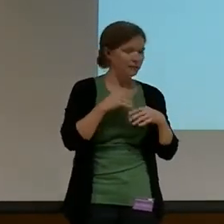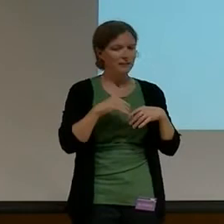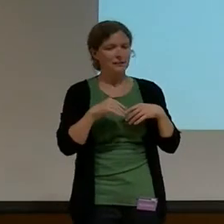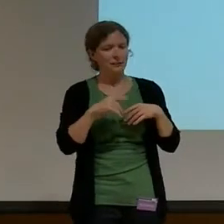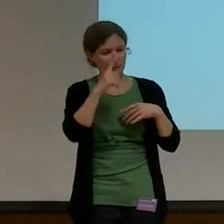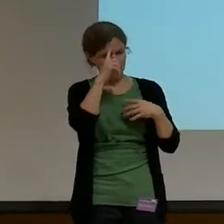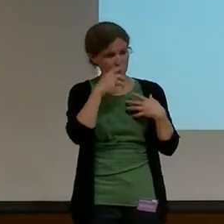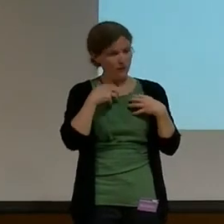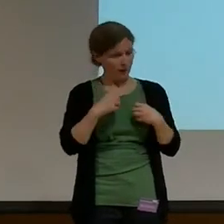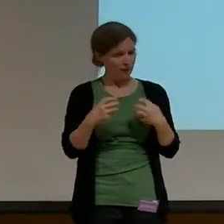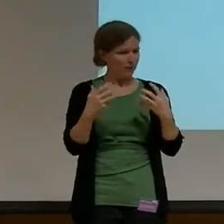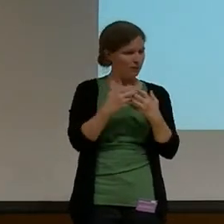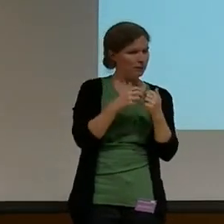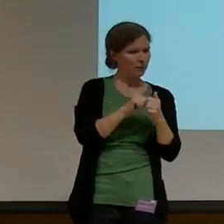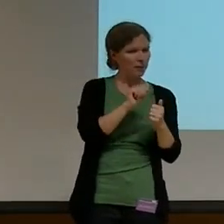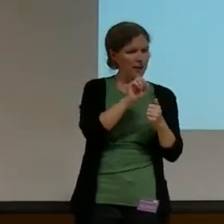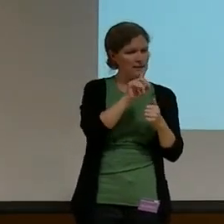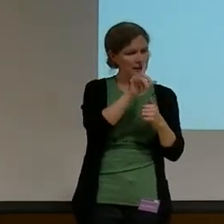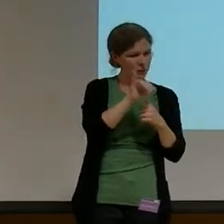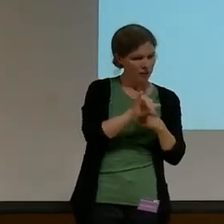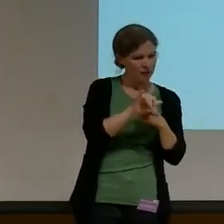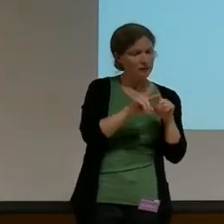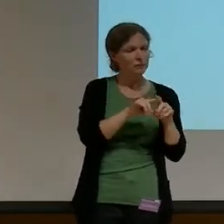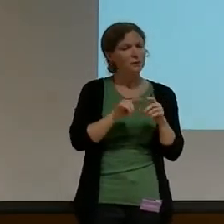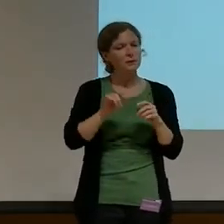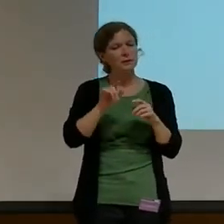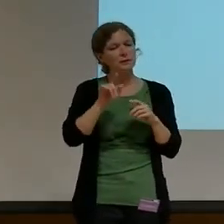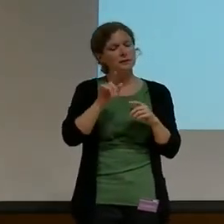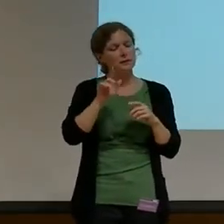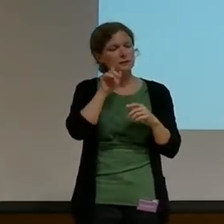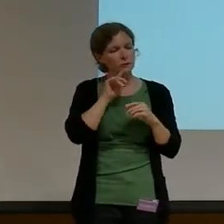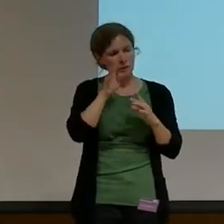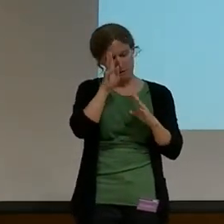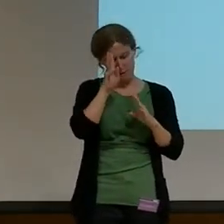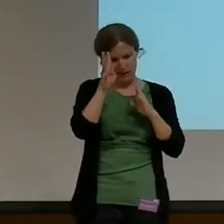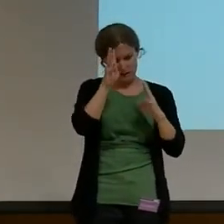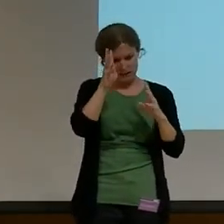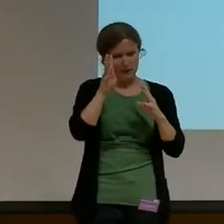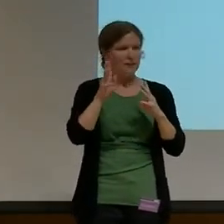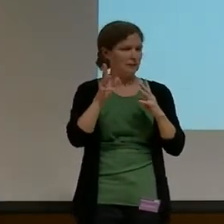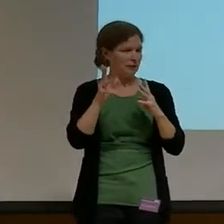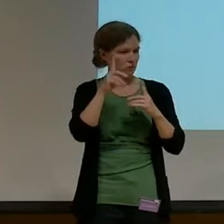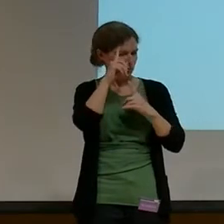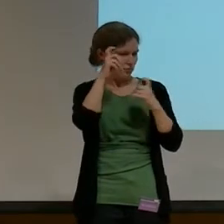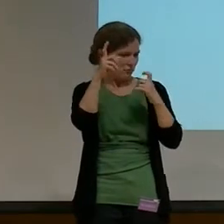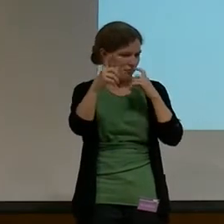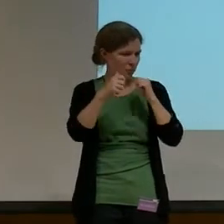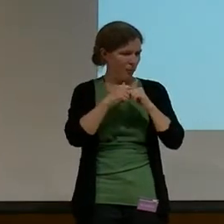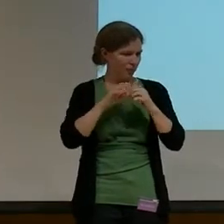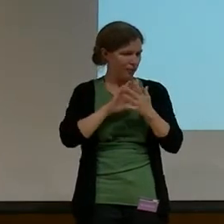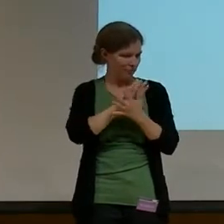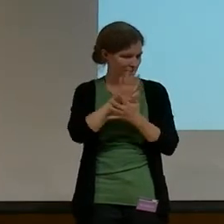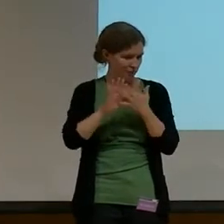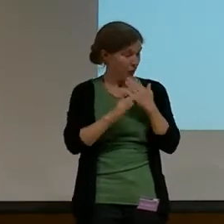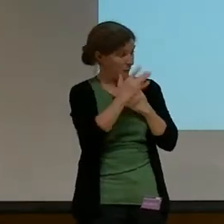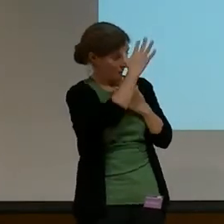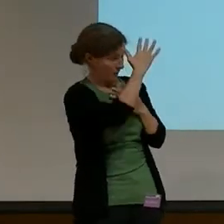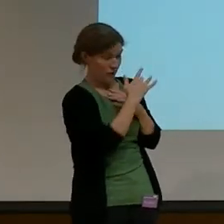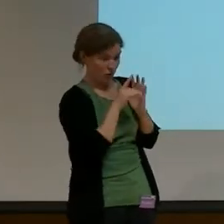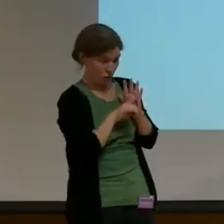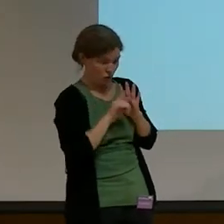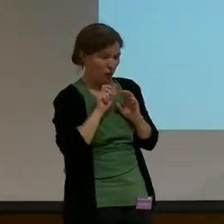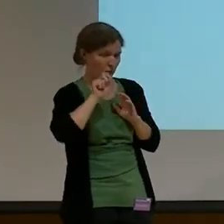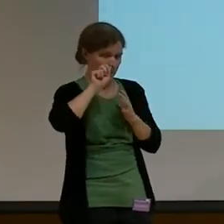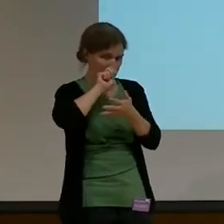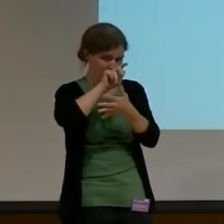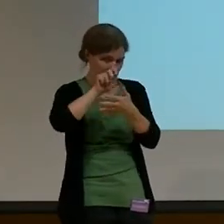mental health and asexuality, and also sexual fantasy among asexual individuals. So this is work we've done, and this is what I'm going to tell you about. And